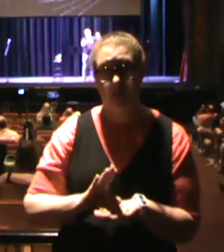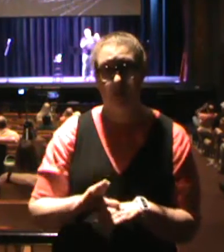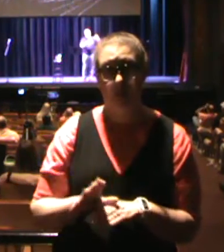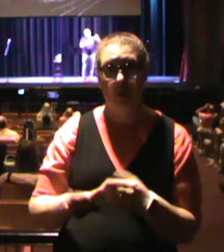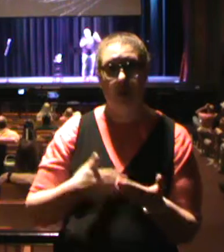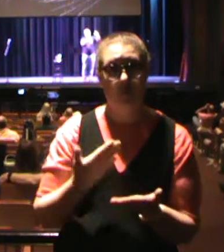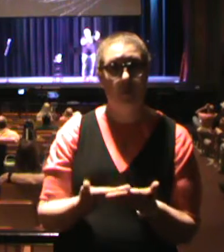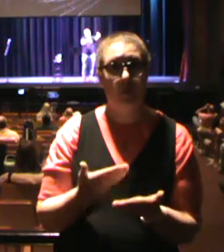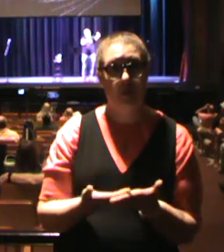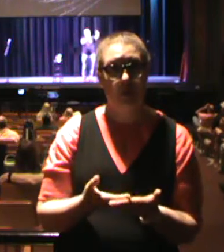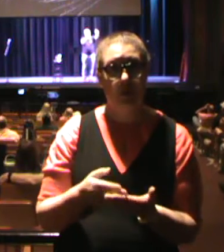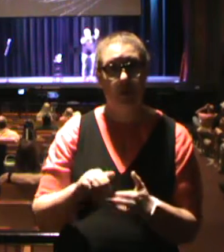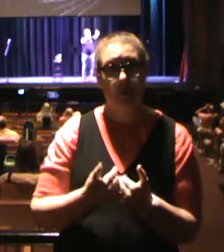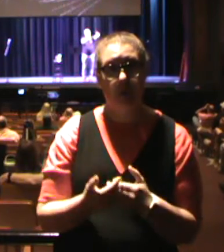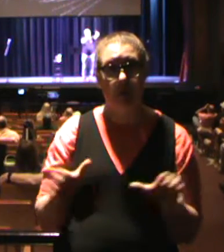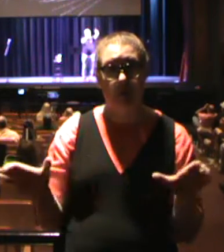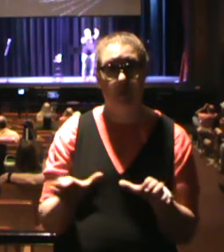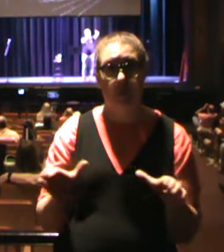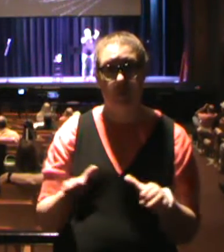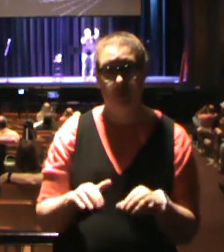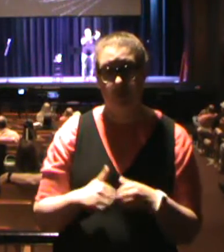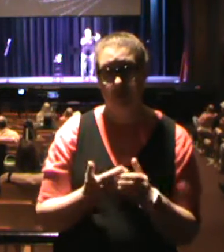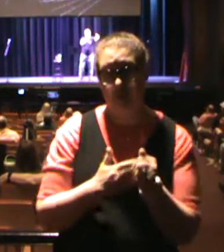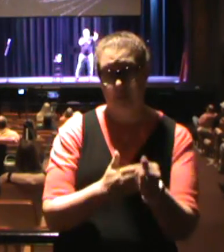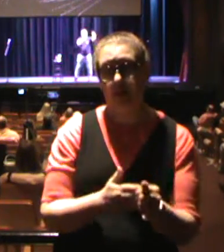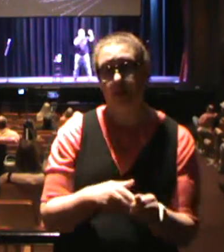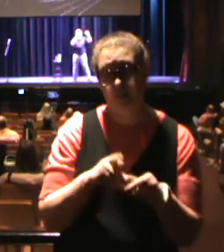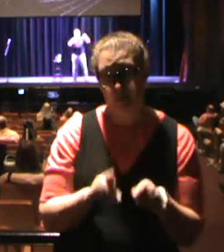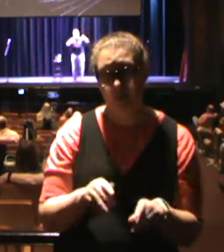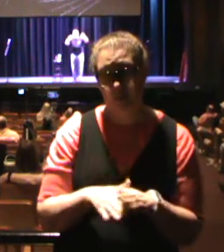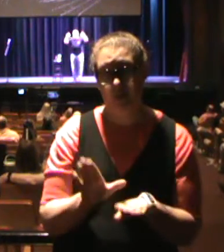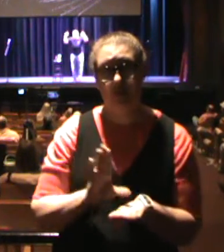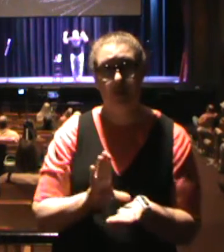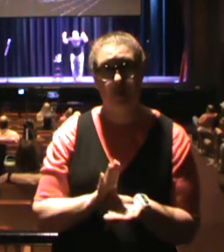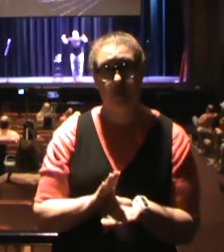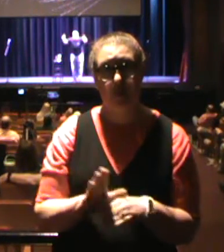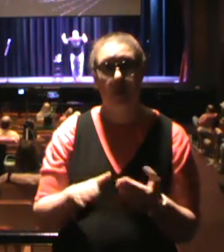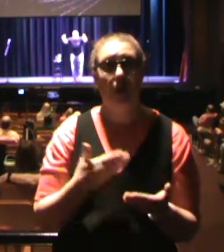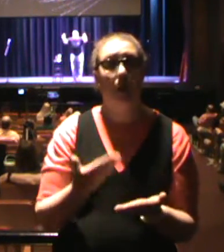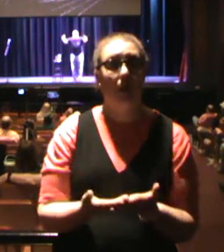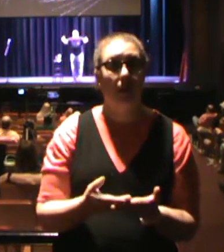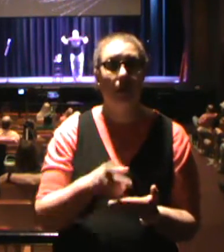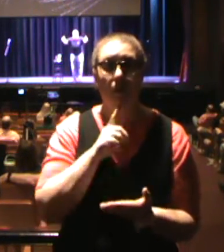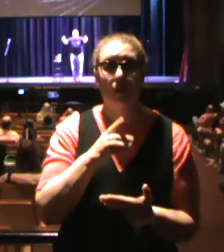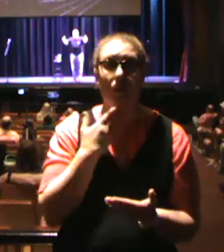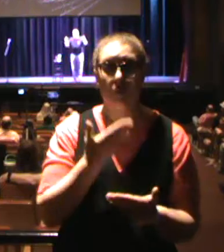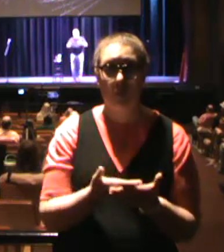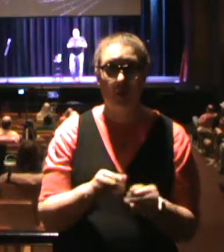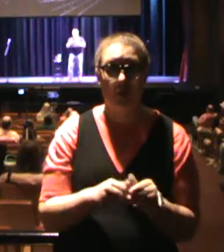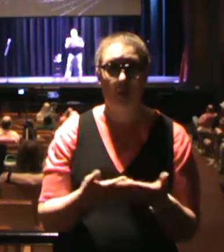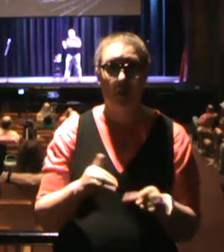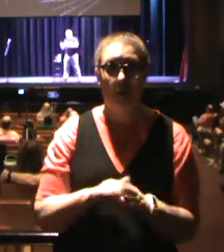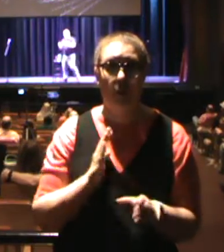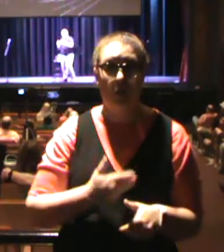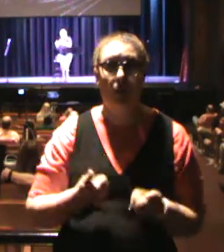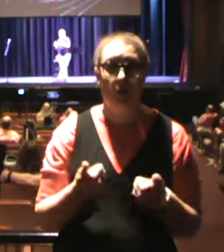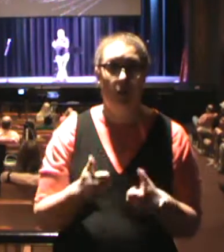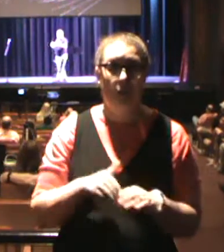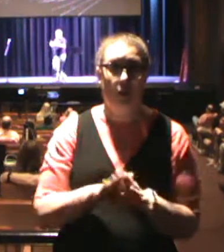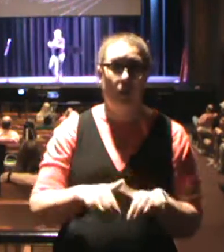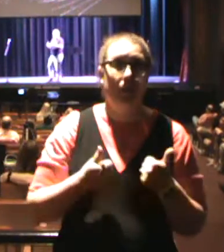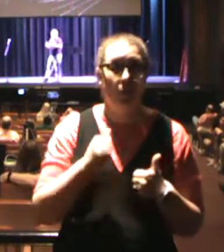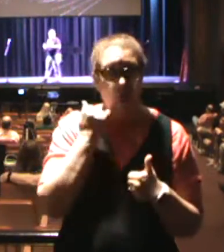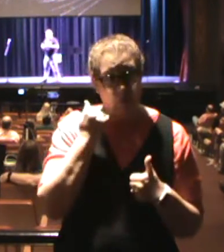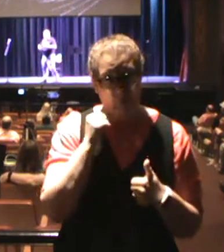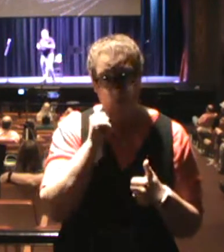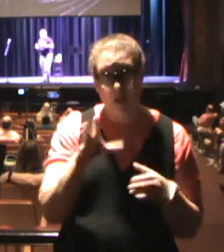them accountable for how they do and how they lead our people in the church. Accountability is a good thing in our lives. And in your life, if you don't